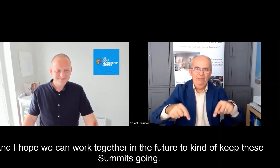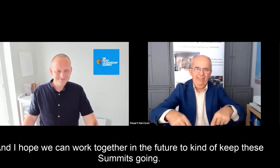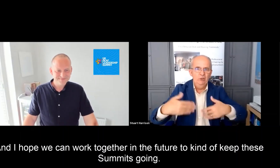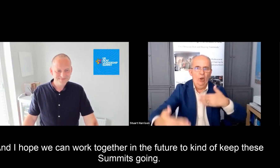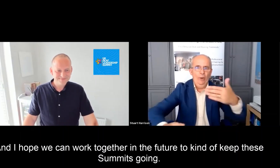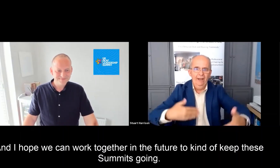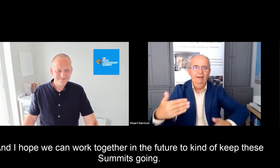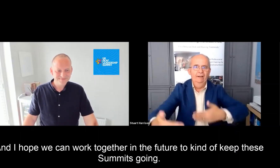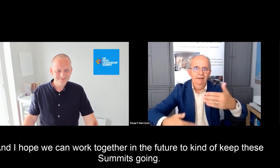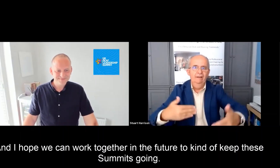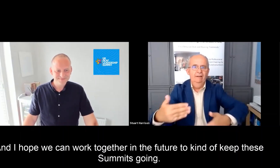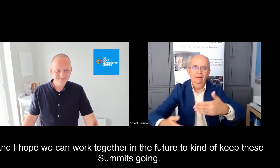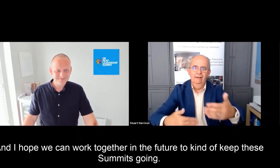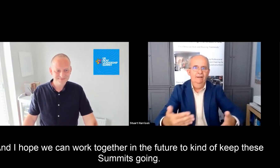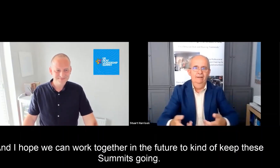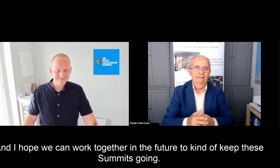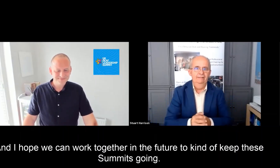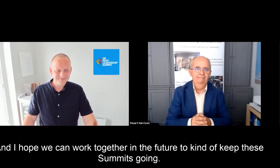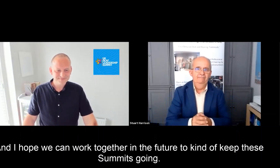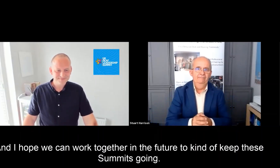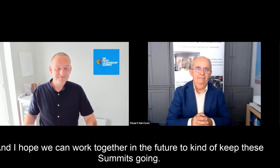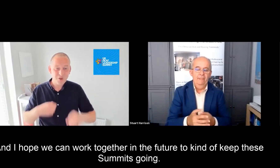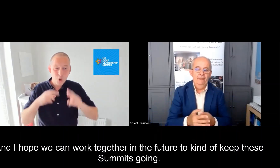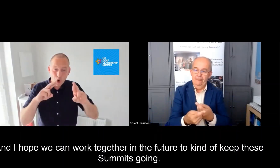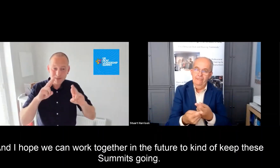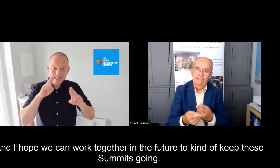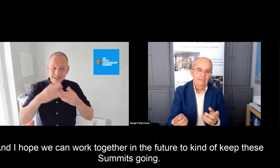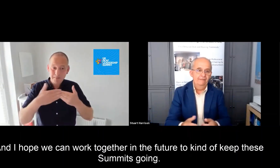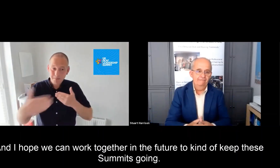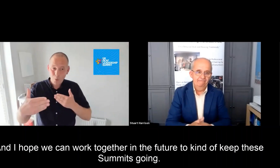in the future to to keep these summits going.